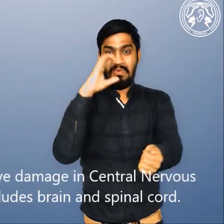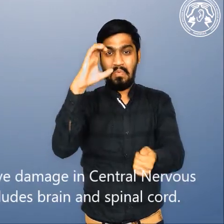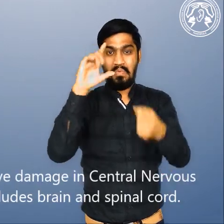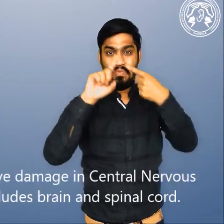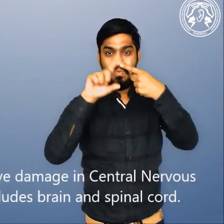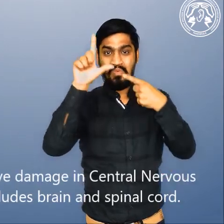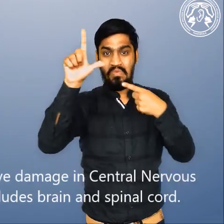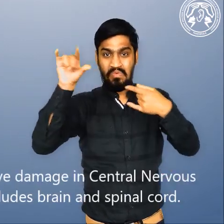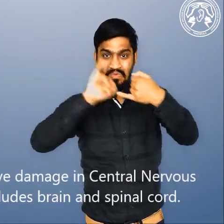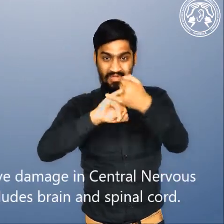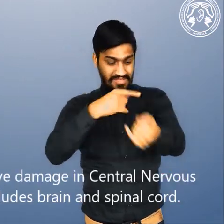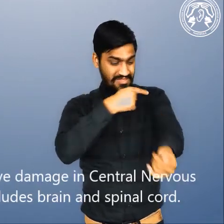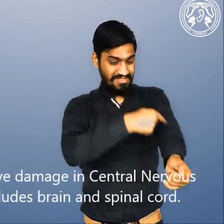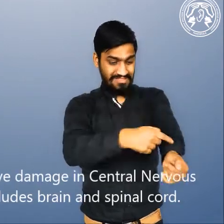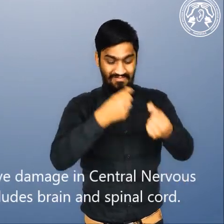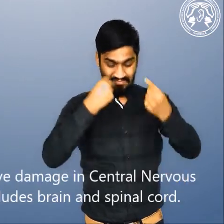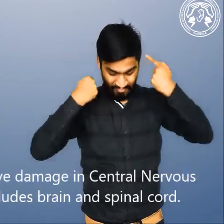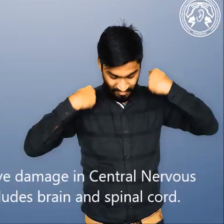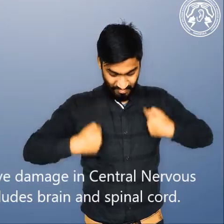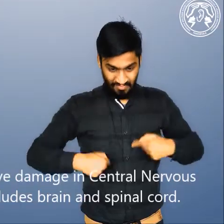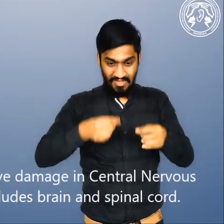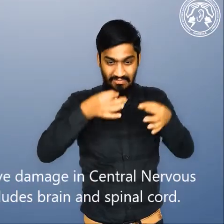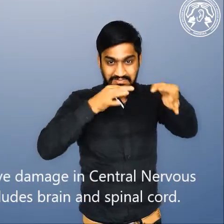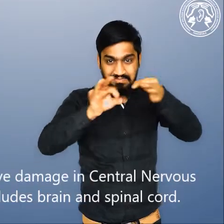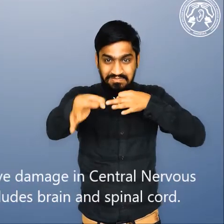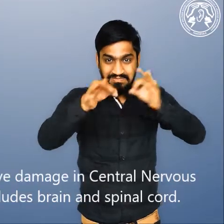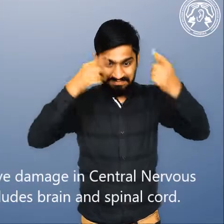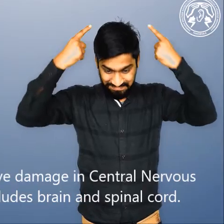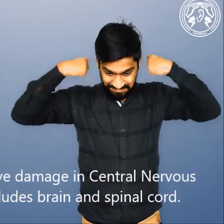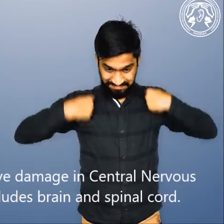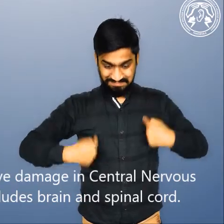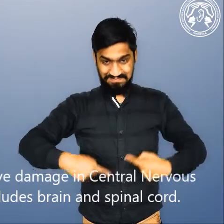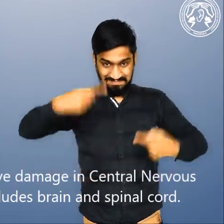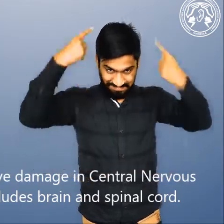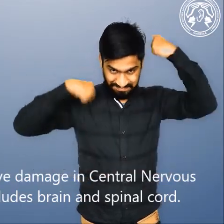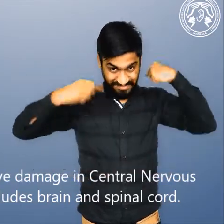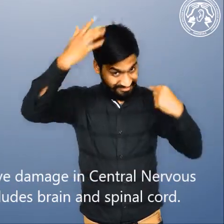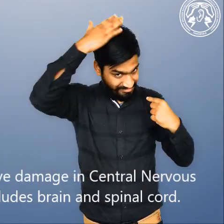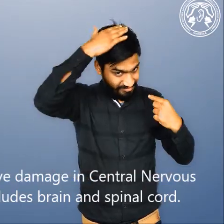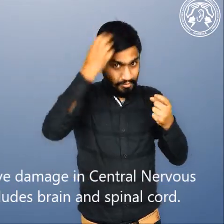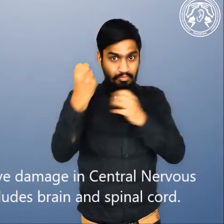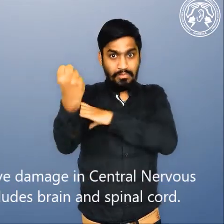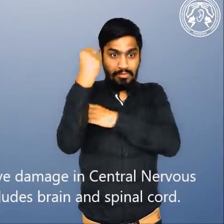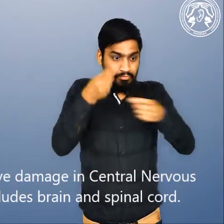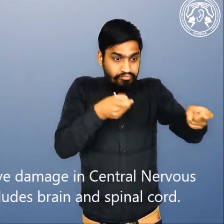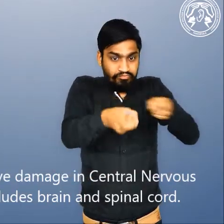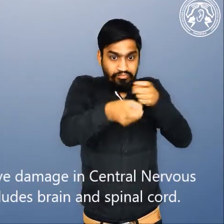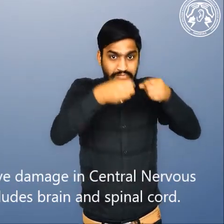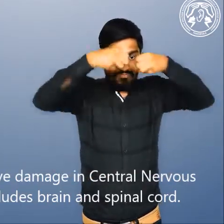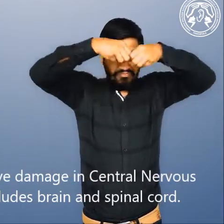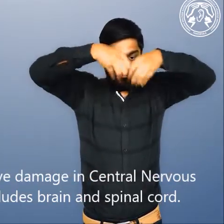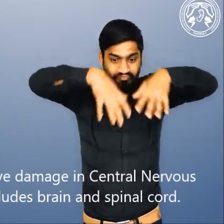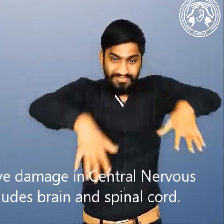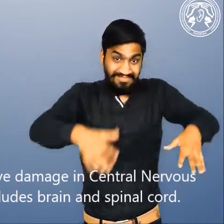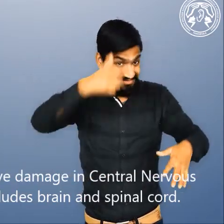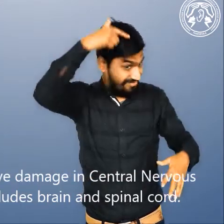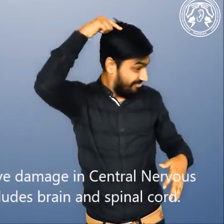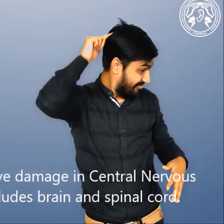MS is related to nerve damage in central nervous system, which includes brain and spinal cord.